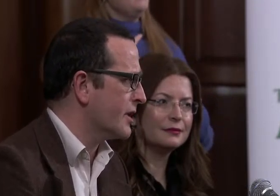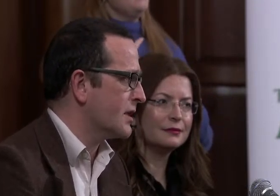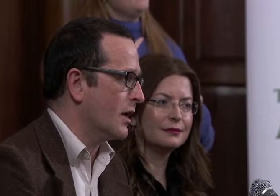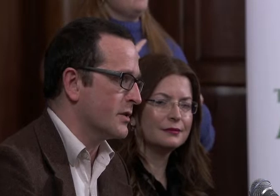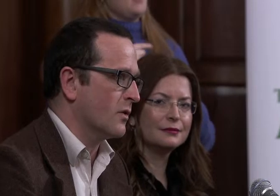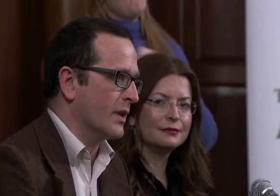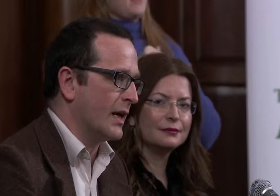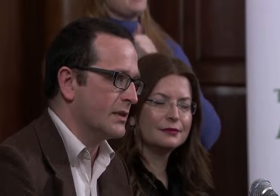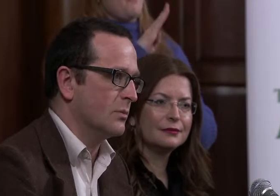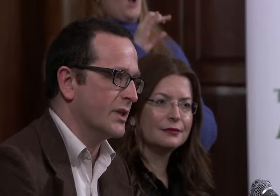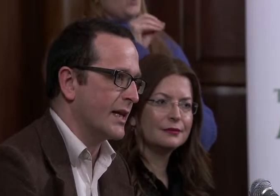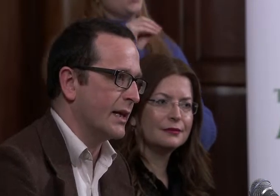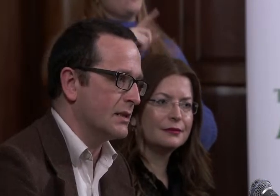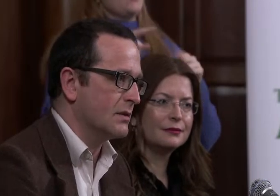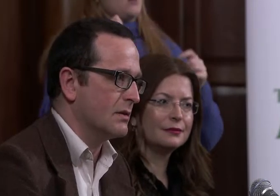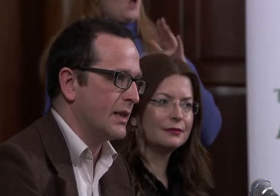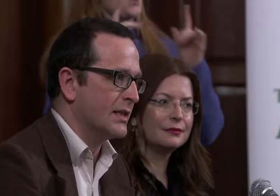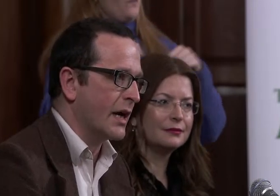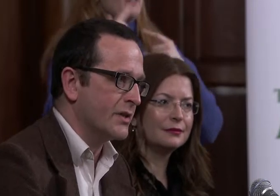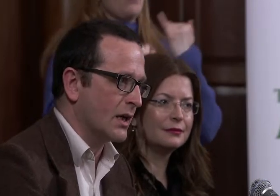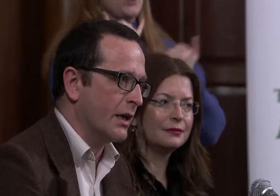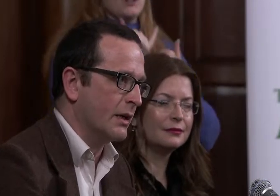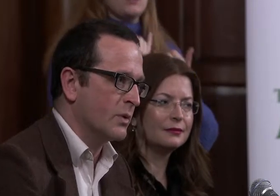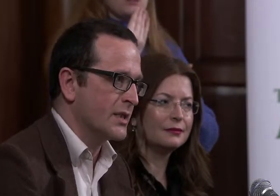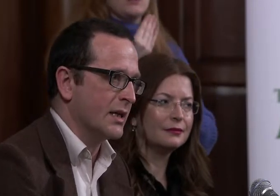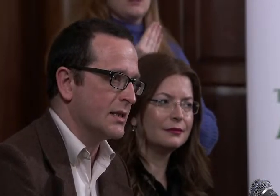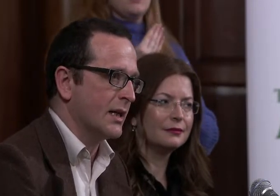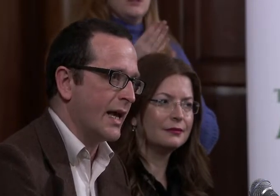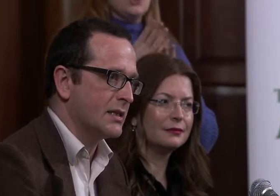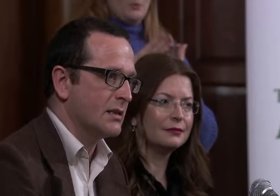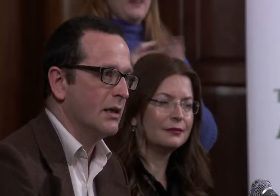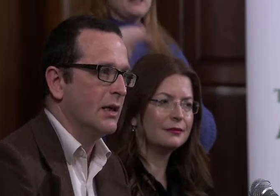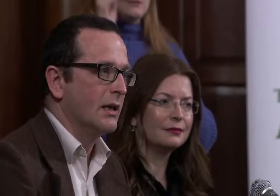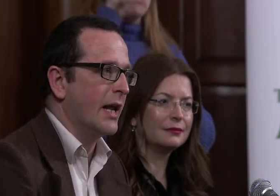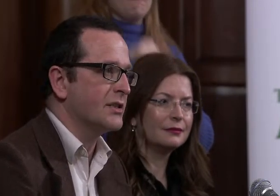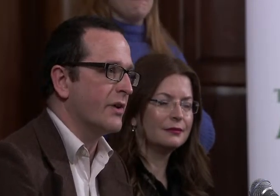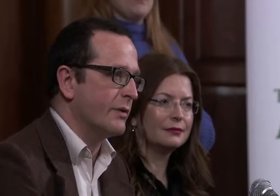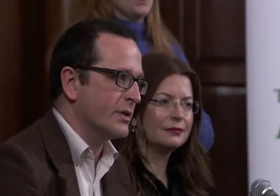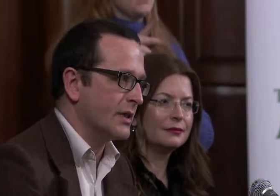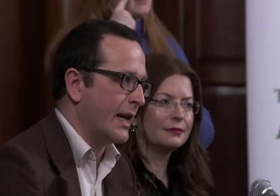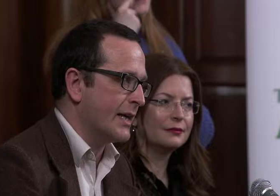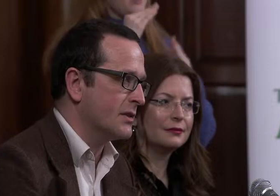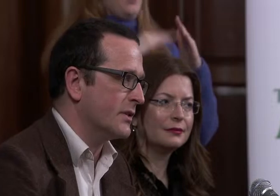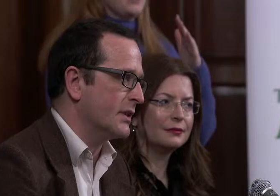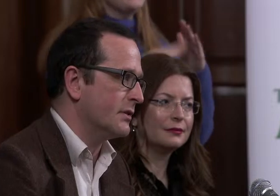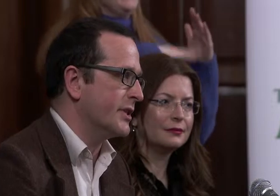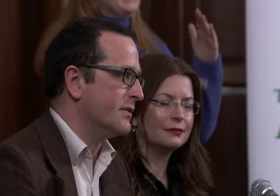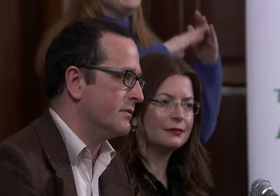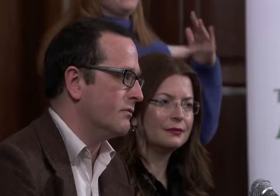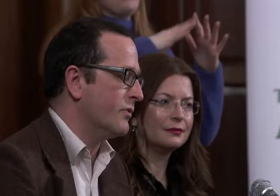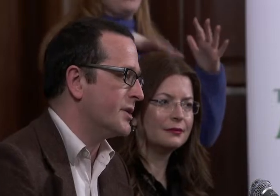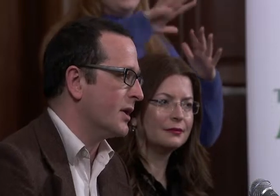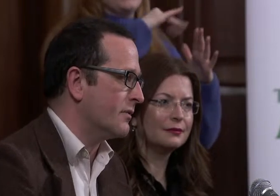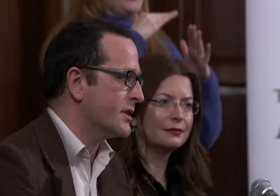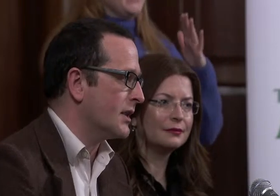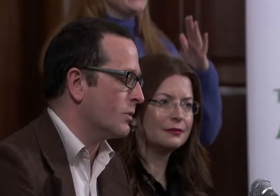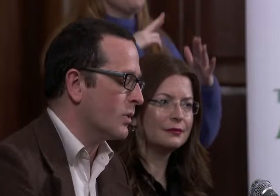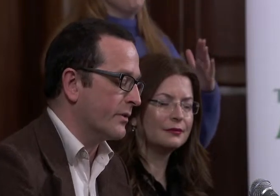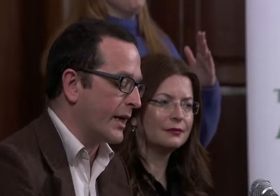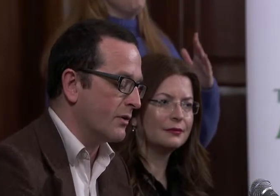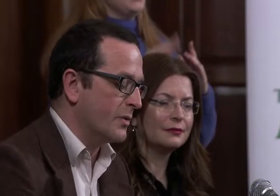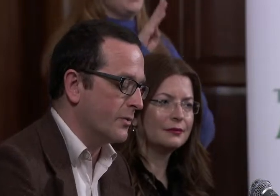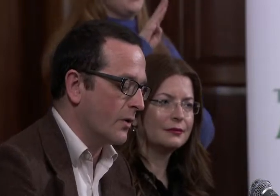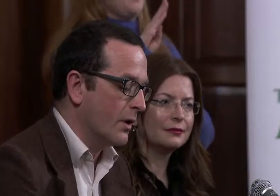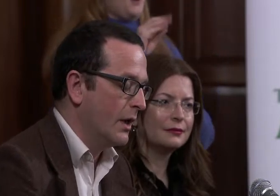of biodiversity loss over the last number of decades, things are in decline, and we're starting to see less around us and less of the rich biodiversity that we